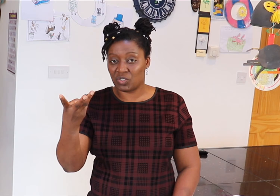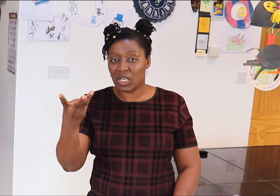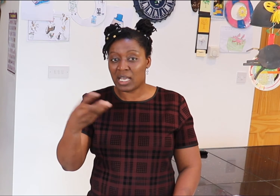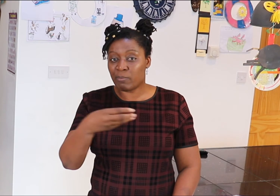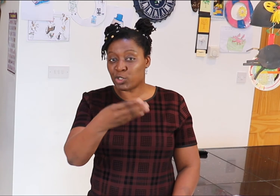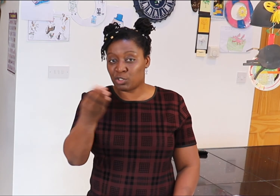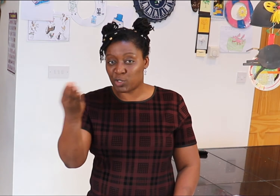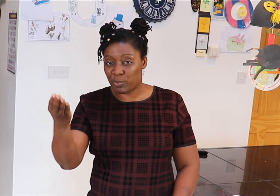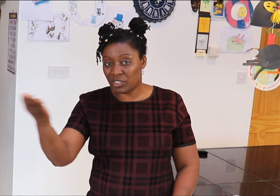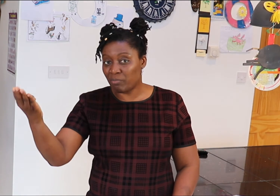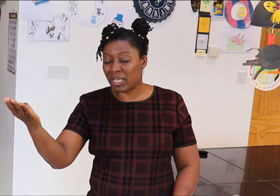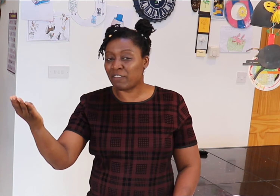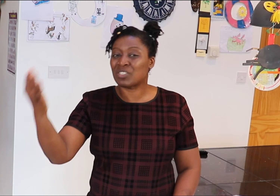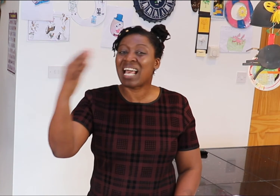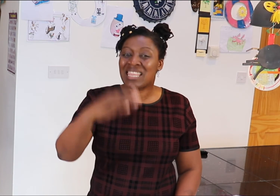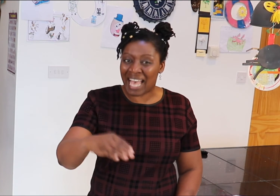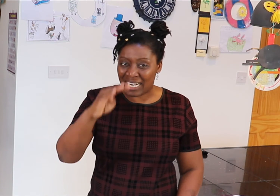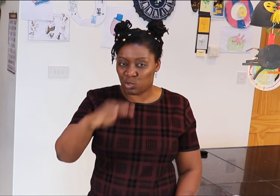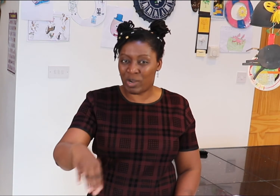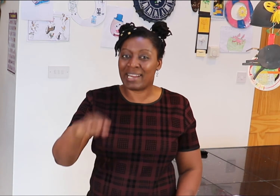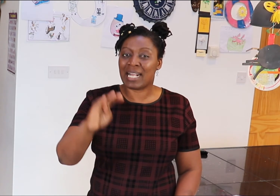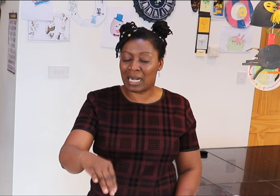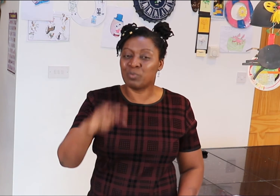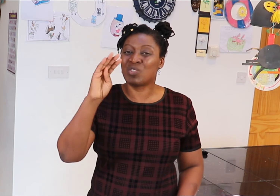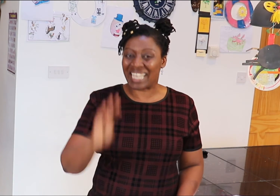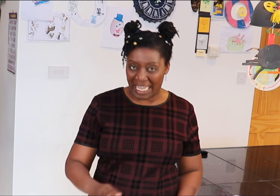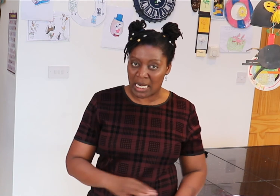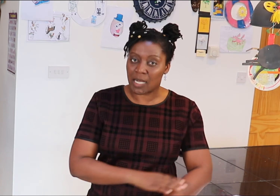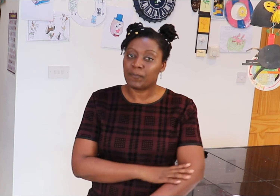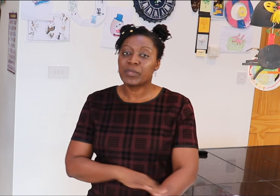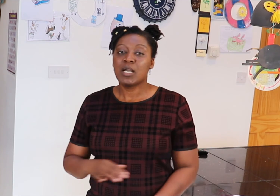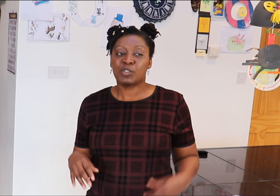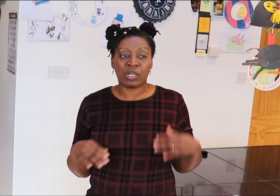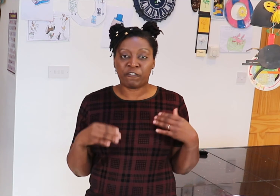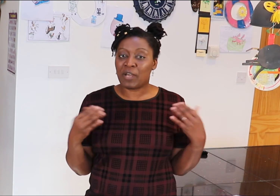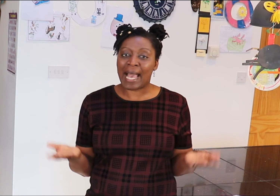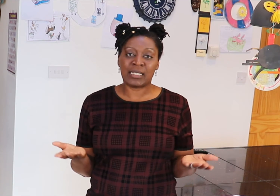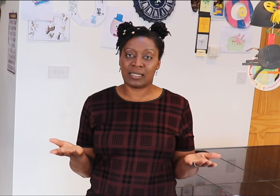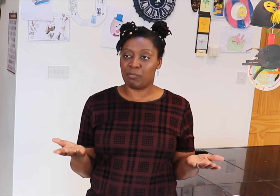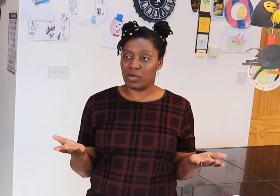emotions, emotional response and behaviors, that is where it comes in. So if you had